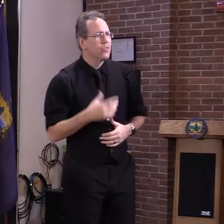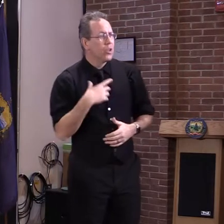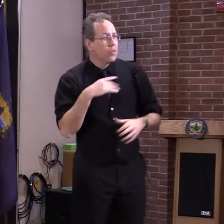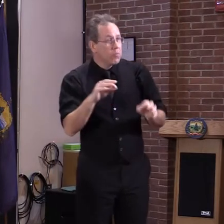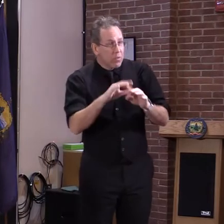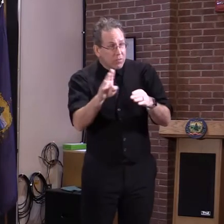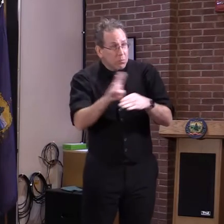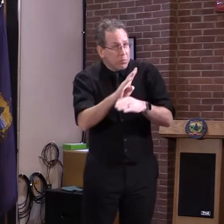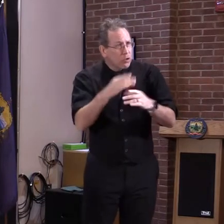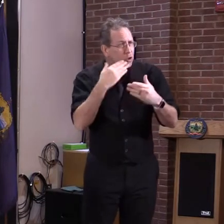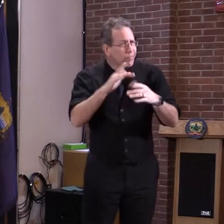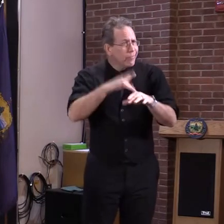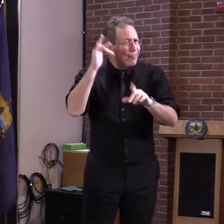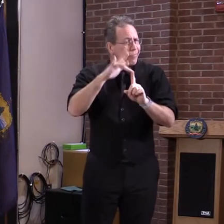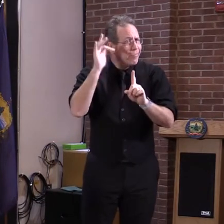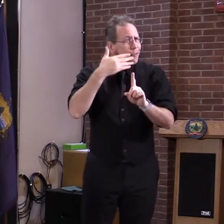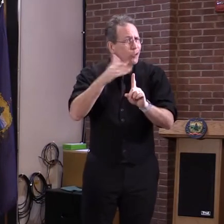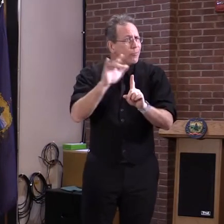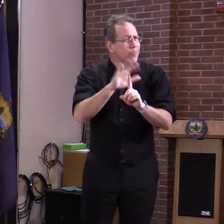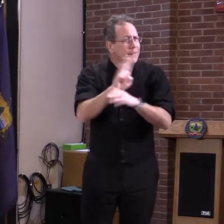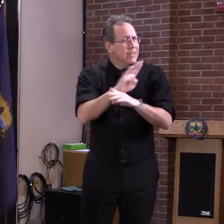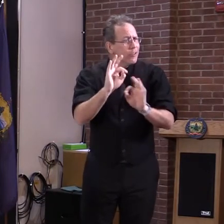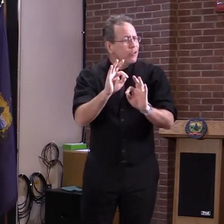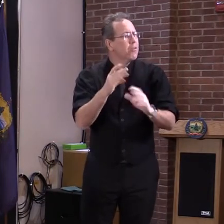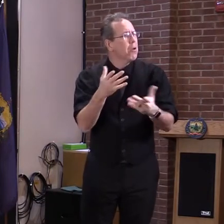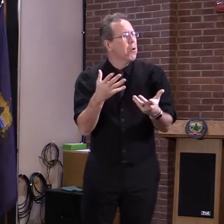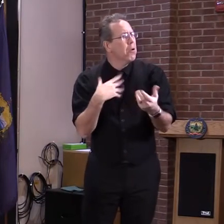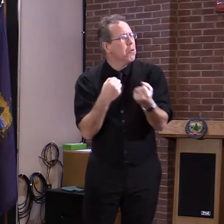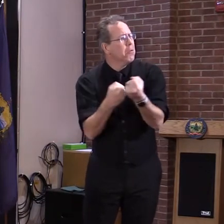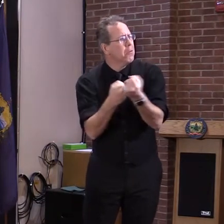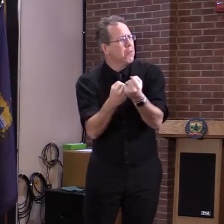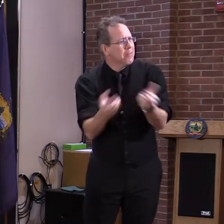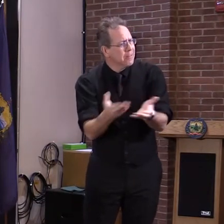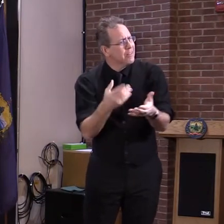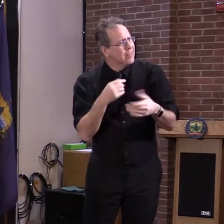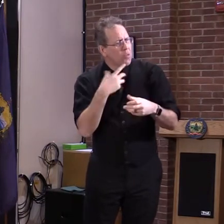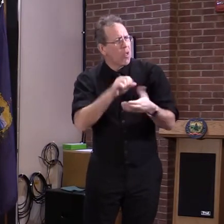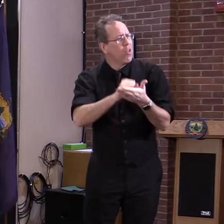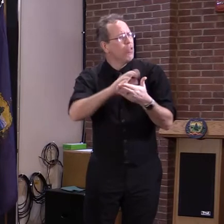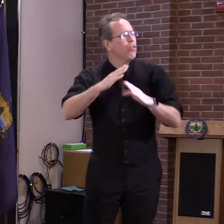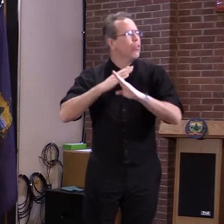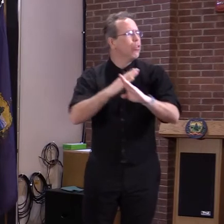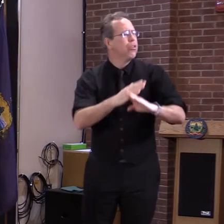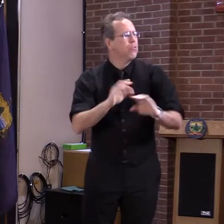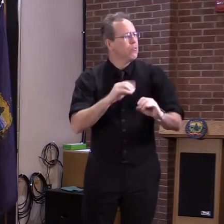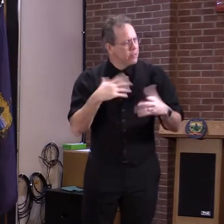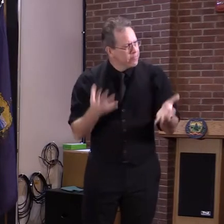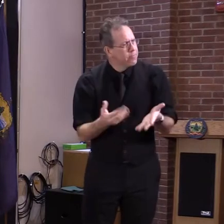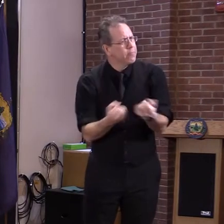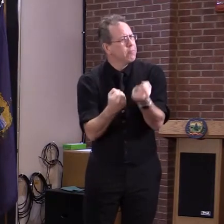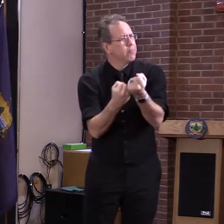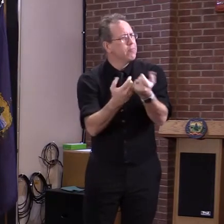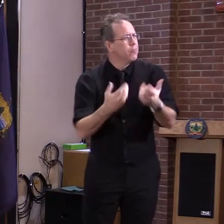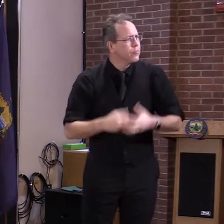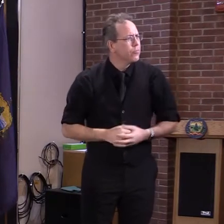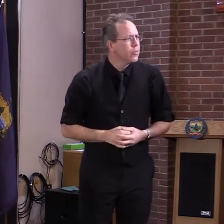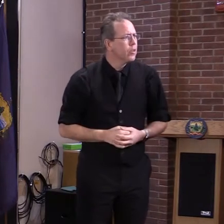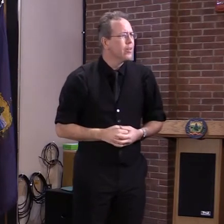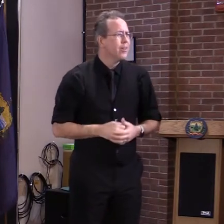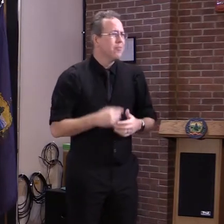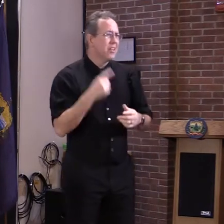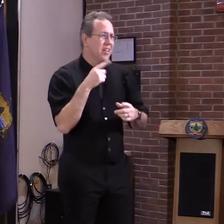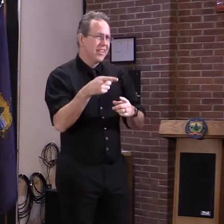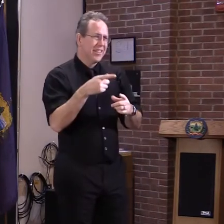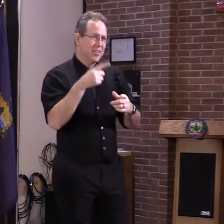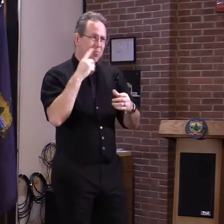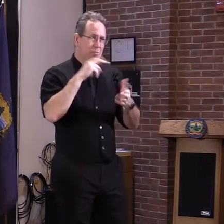and you should work with them and get your project accomplished. But again, I'm not sure what this will